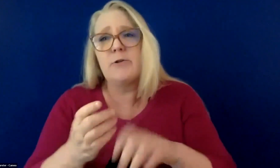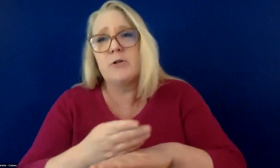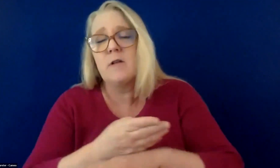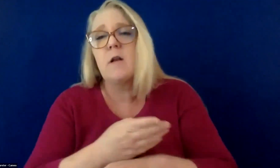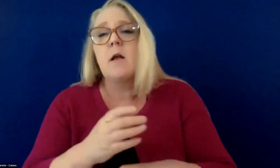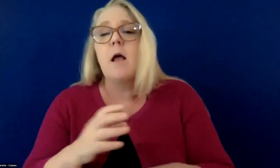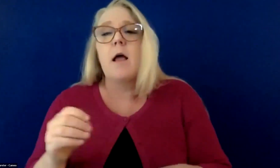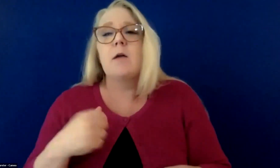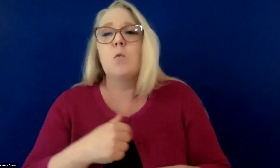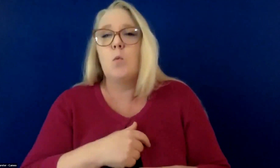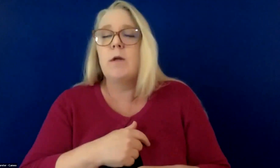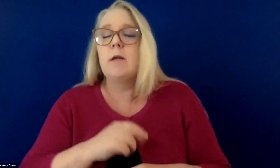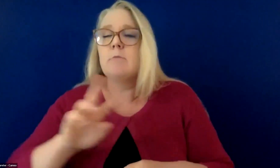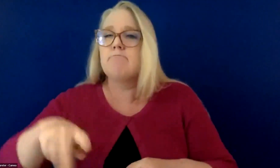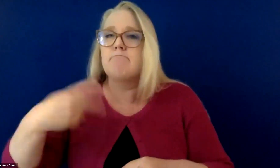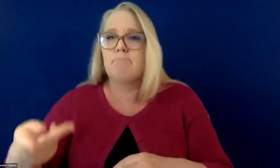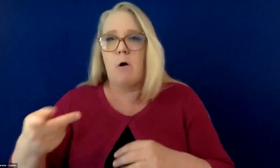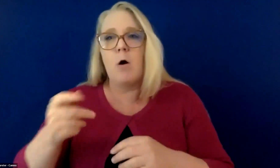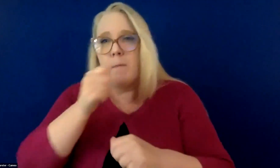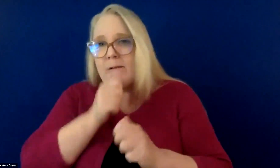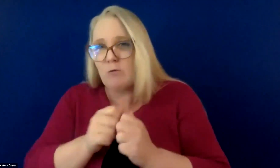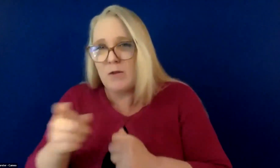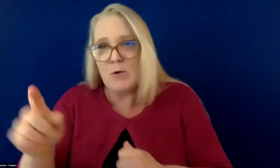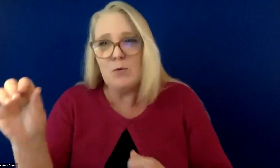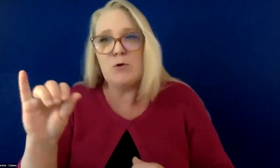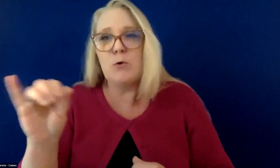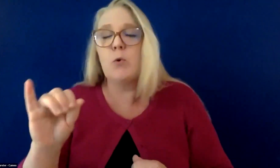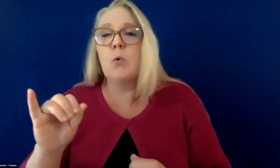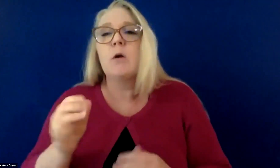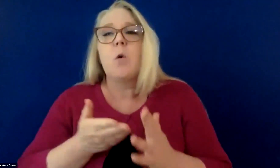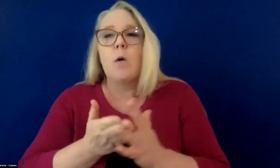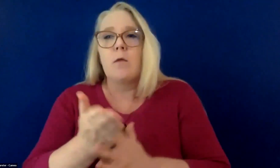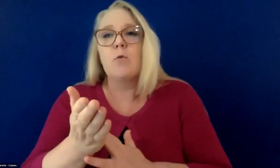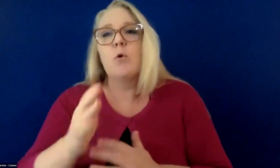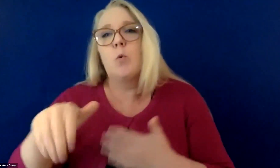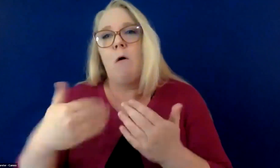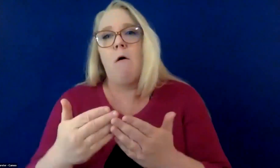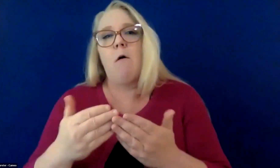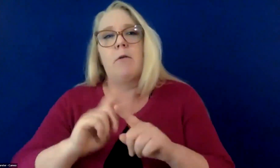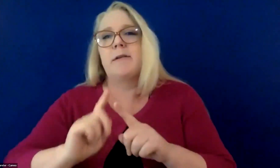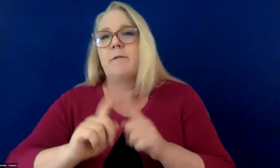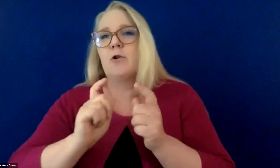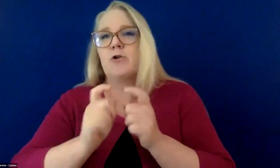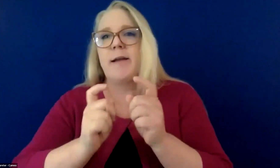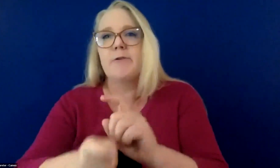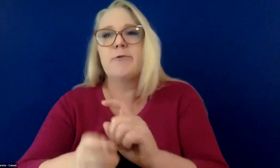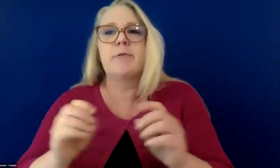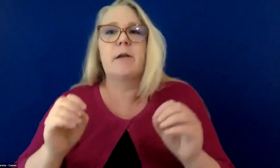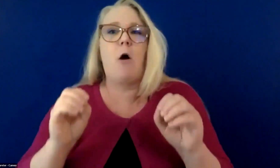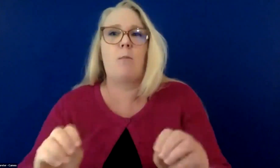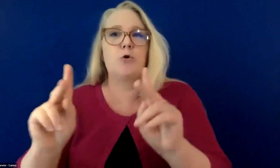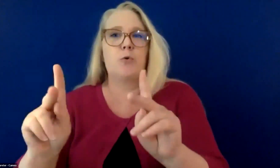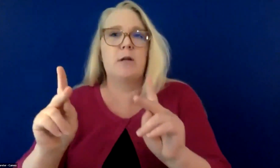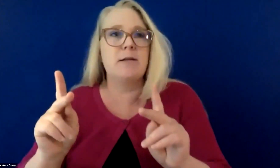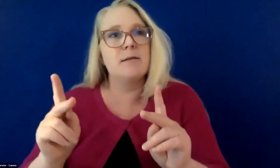to be patient with you as our service providers as well, as we go through all of these, changes and opportunities that are